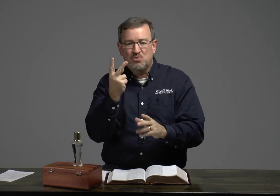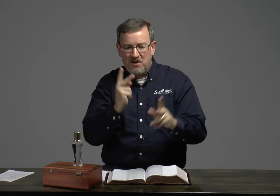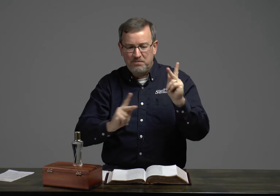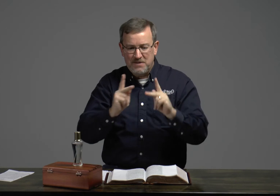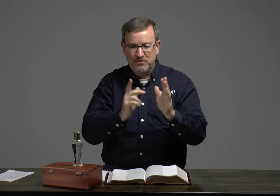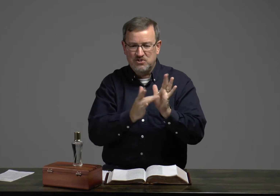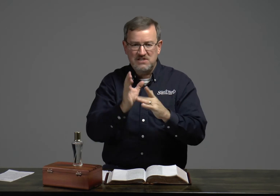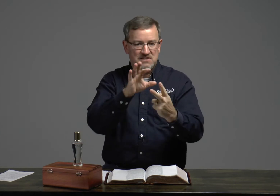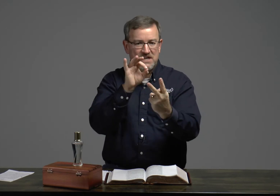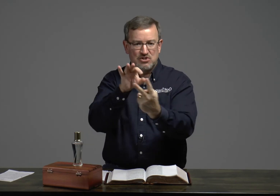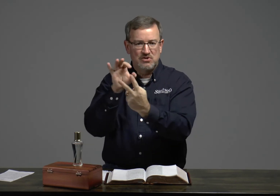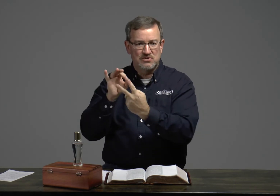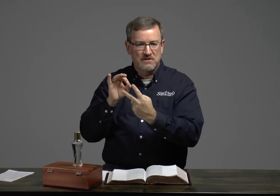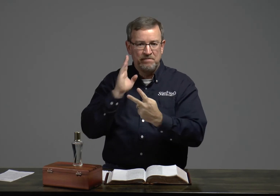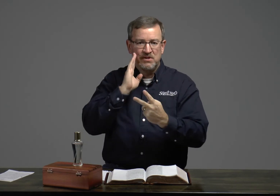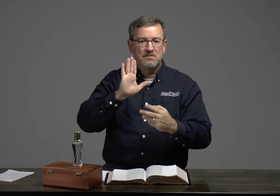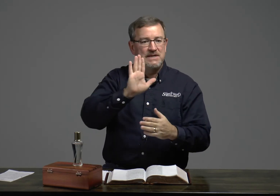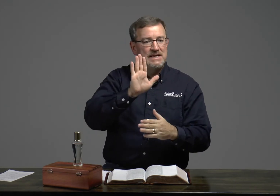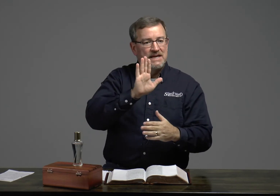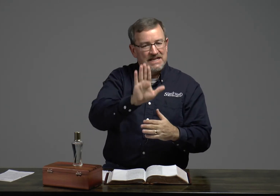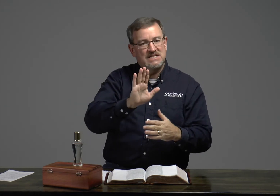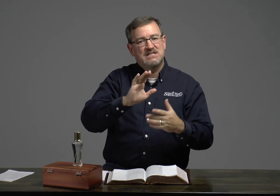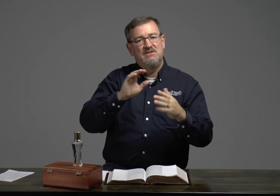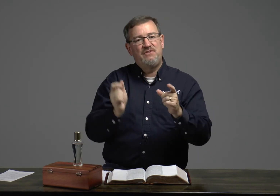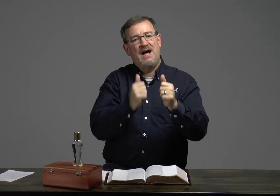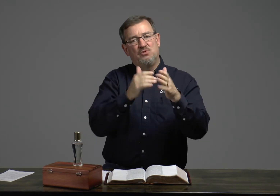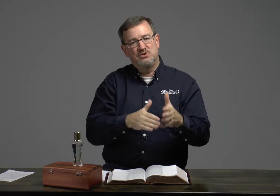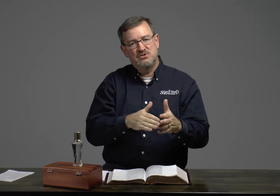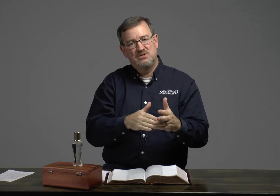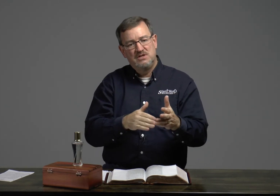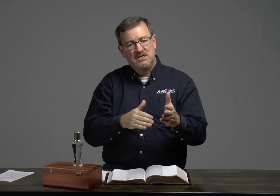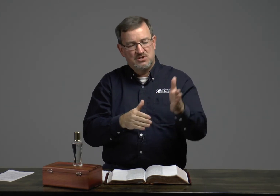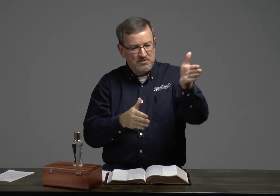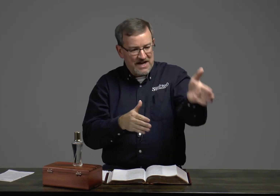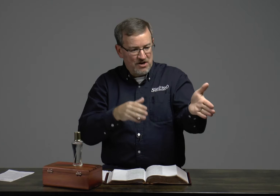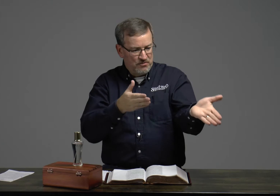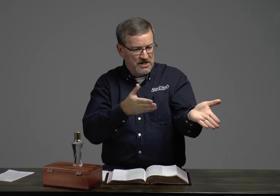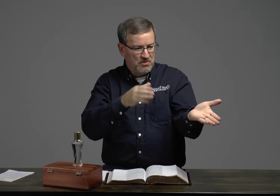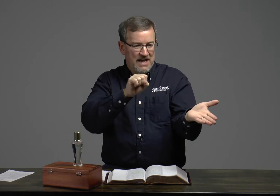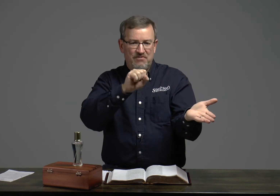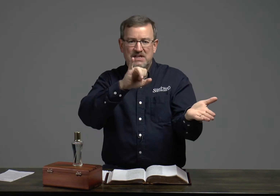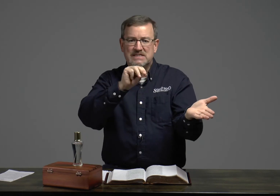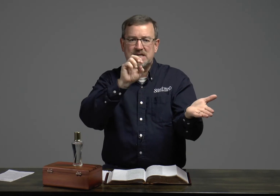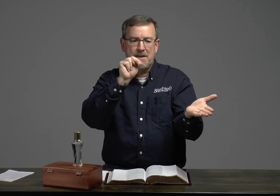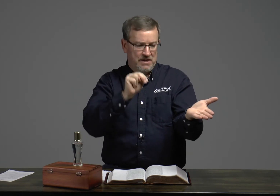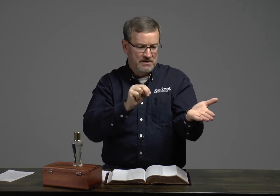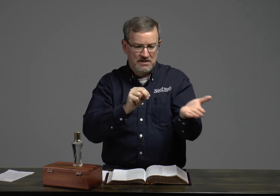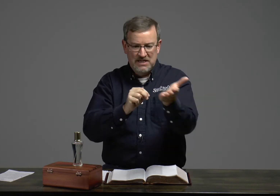12 people Jesus had chosen to be his followers. So we've got over here, we have Simon.